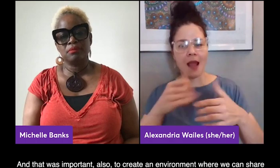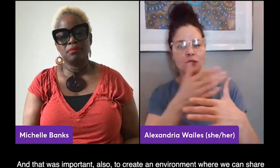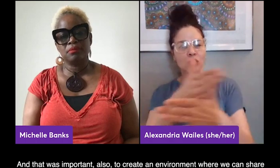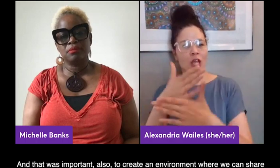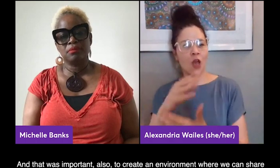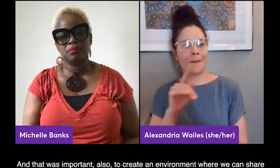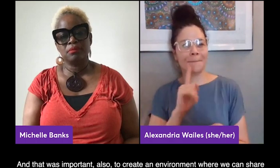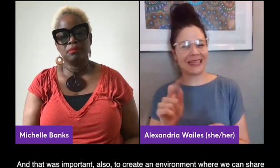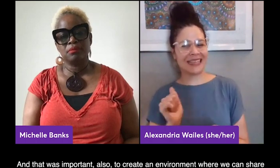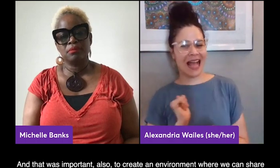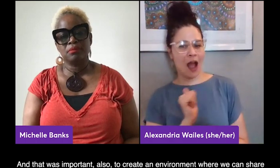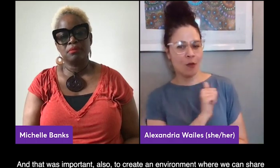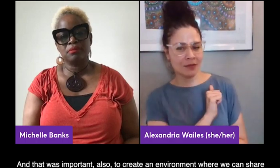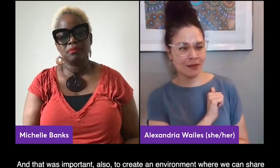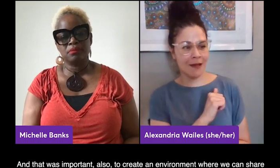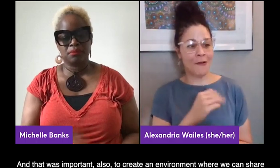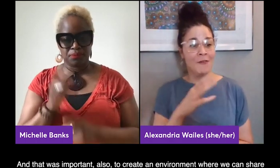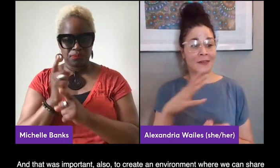ourselves.